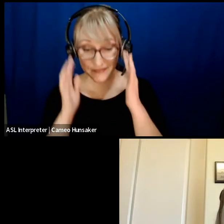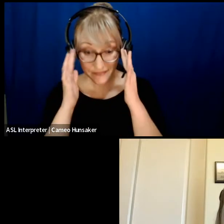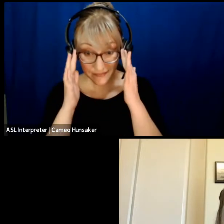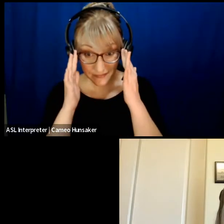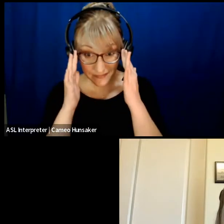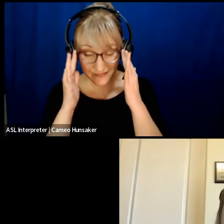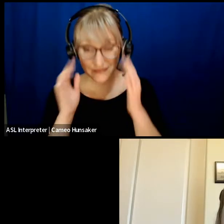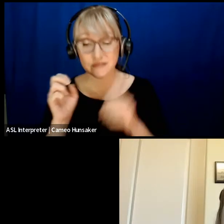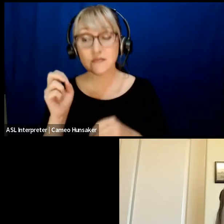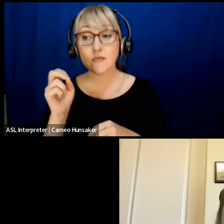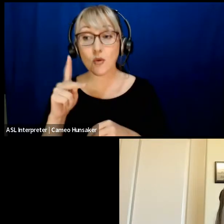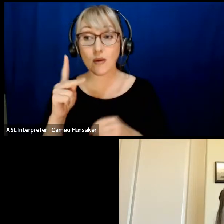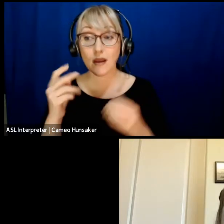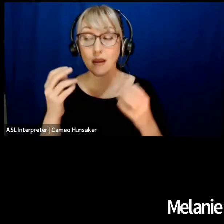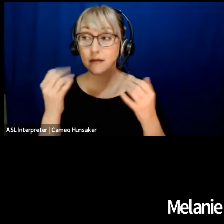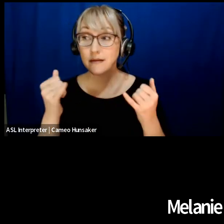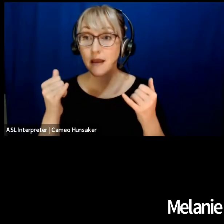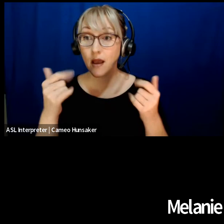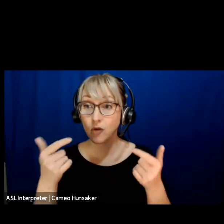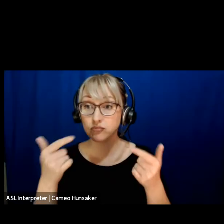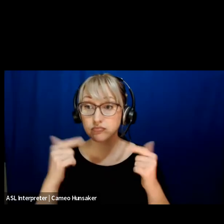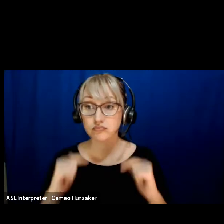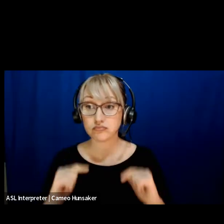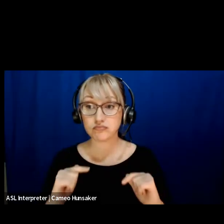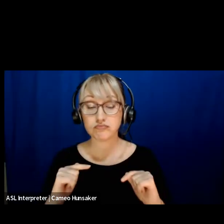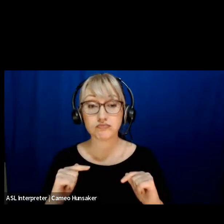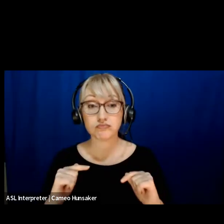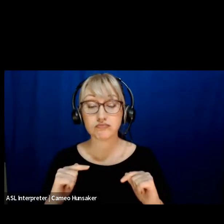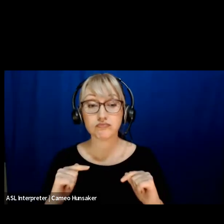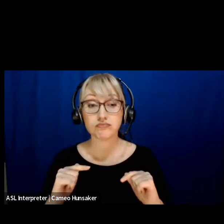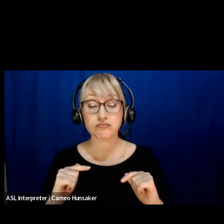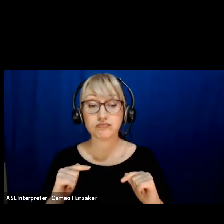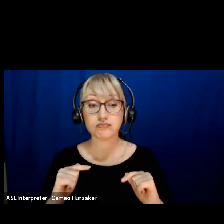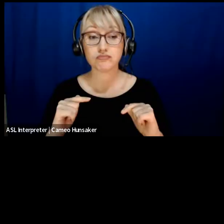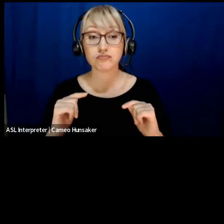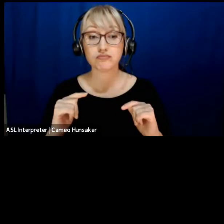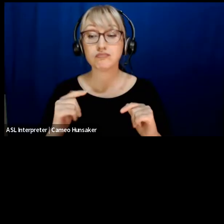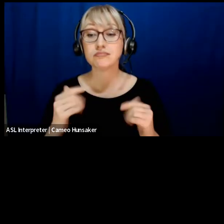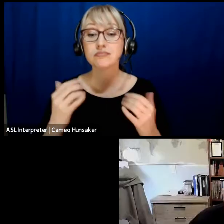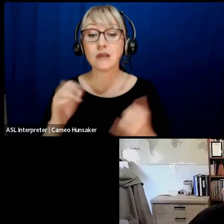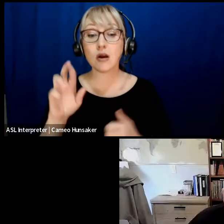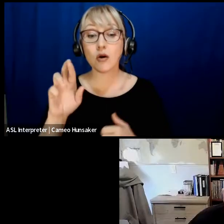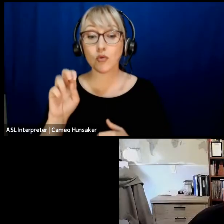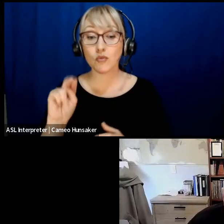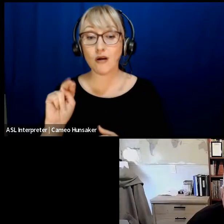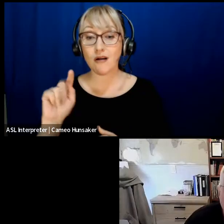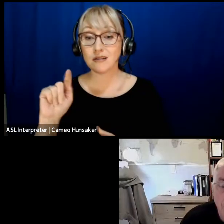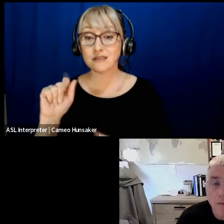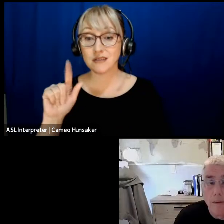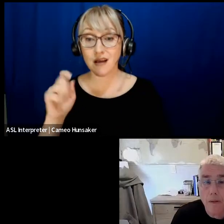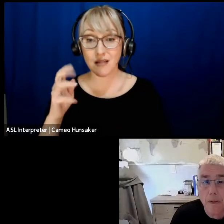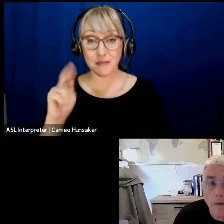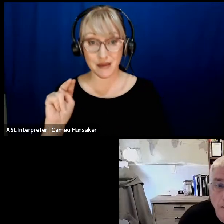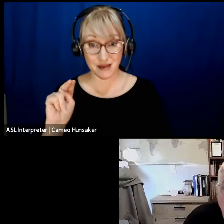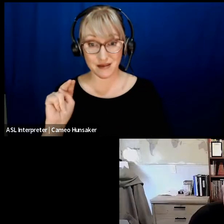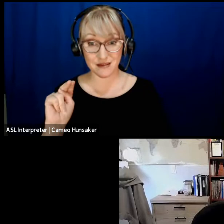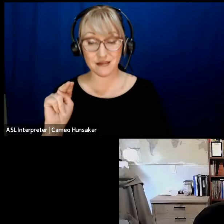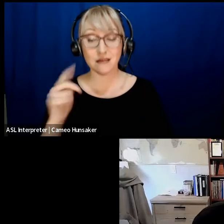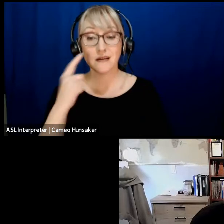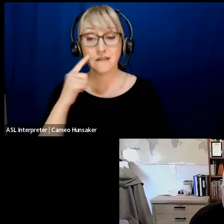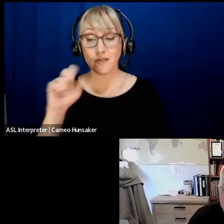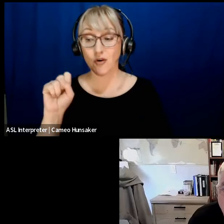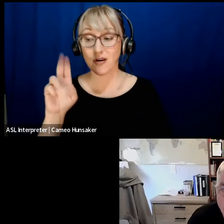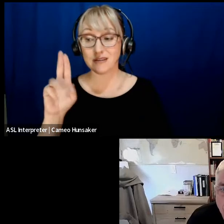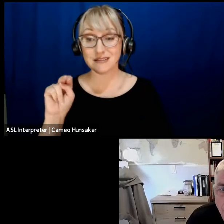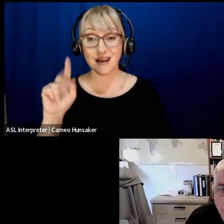I think now I will move on and turn it over to Ron Tallman for the Sun Lakes chapter.